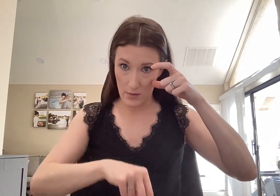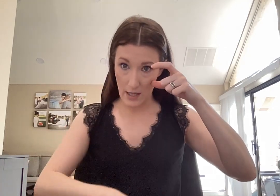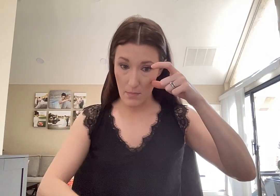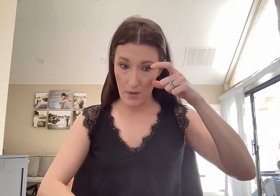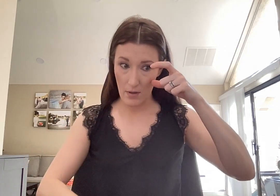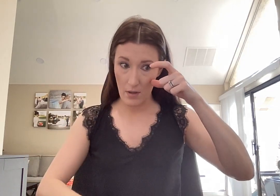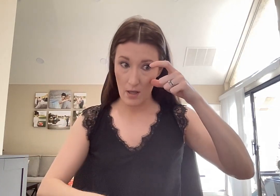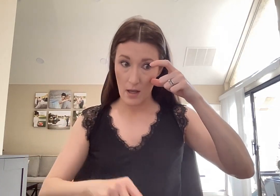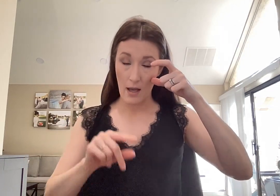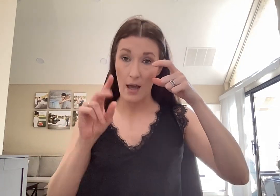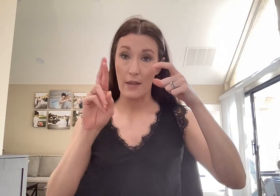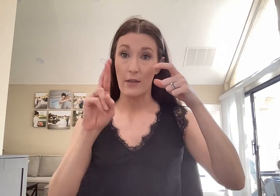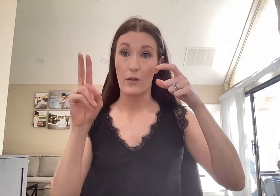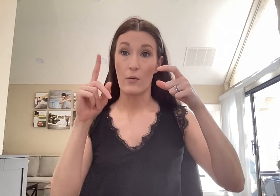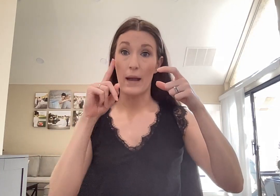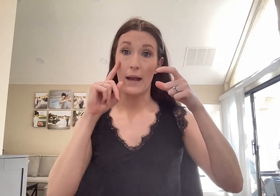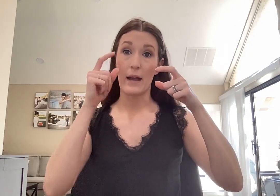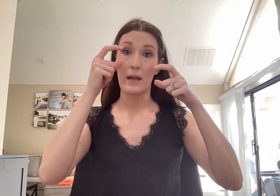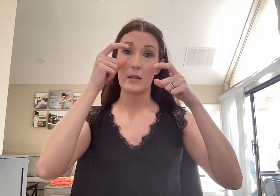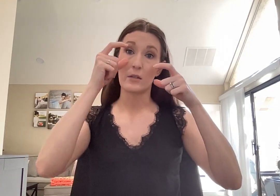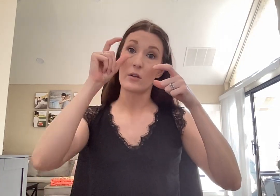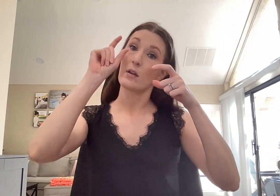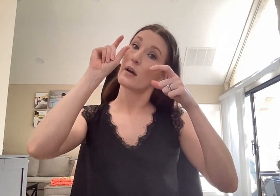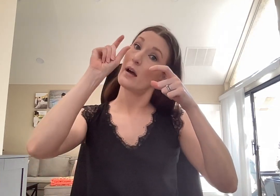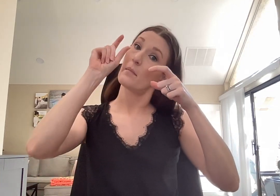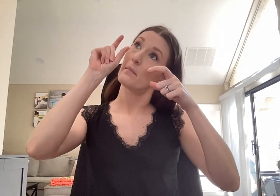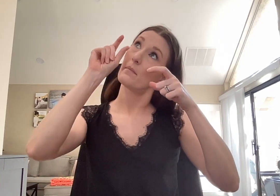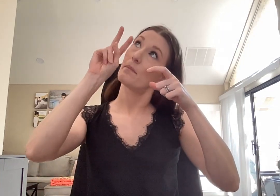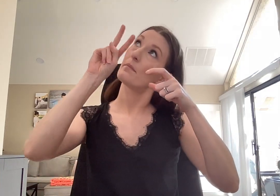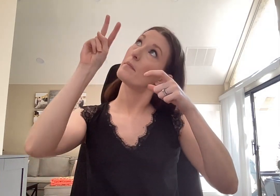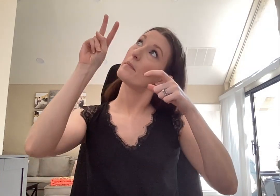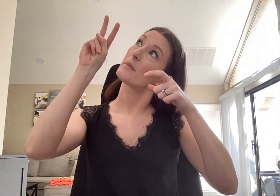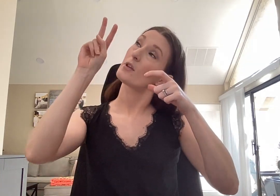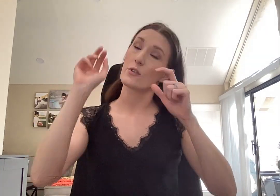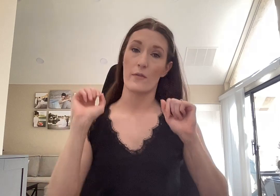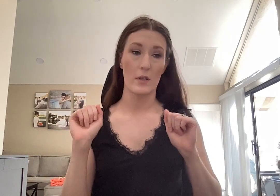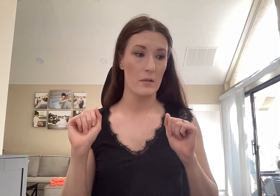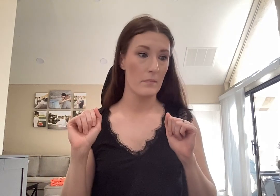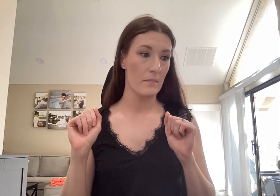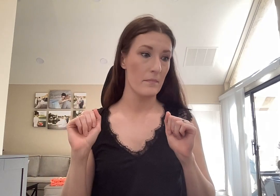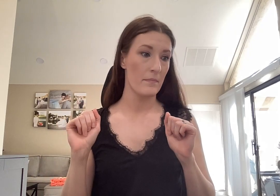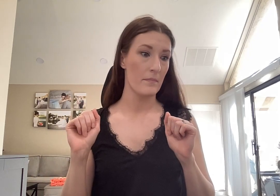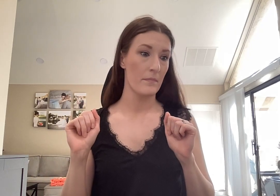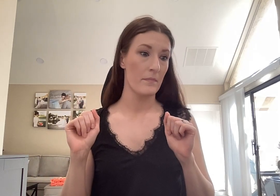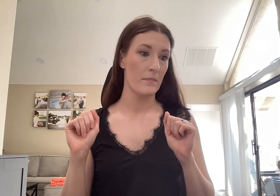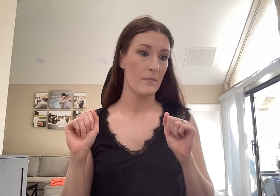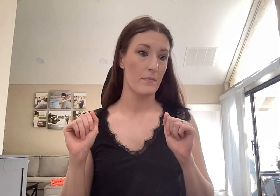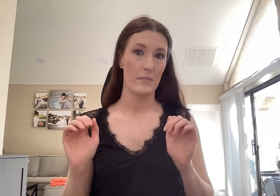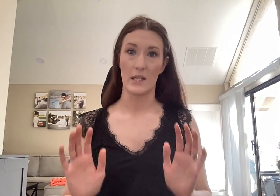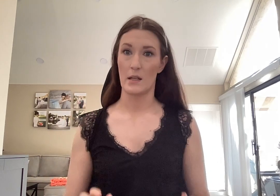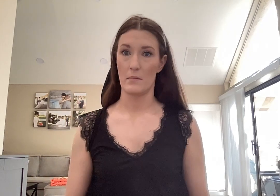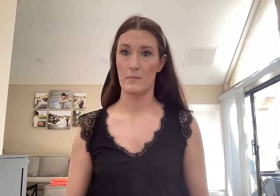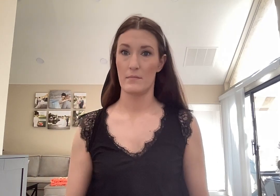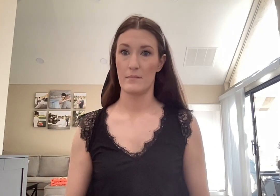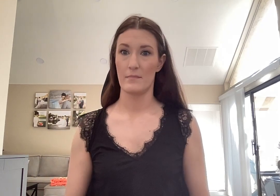deep, and then their right eye is going to look up to the surface. That's it.